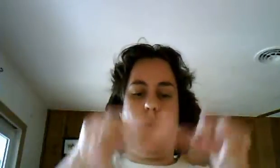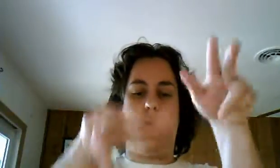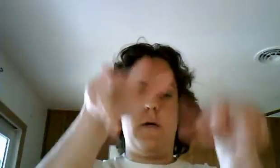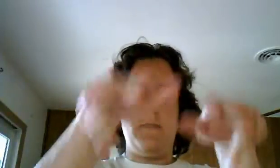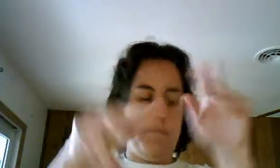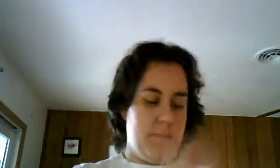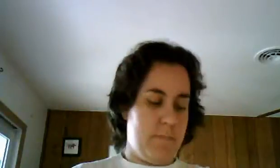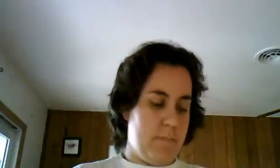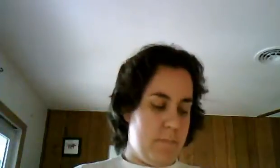walk.